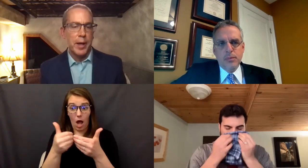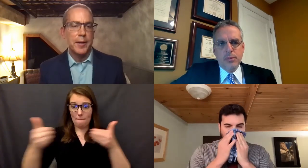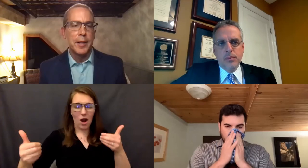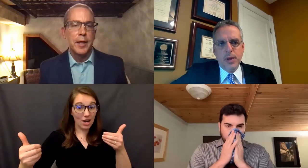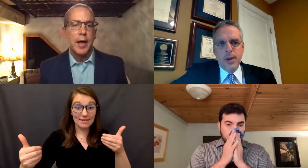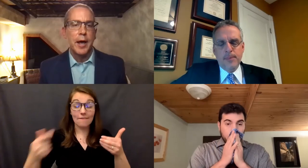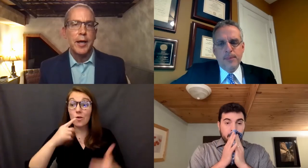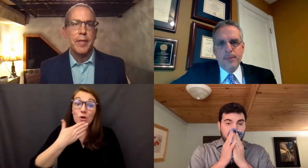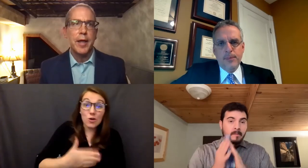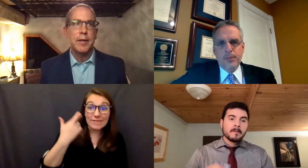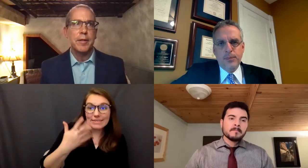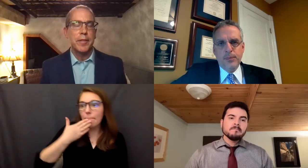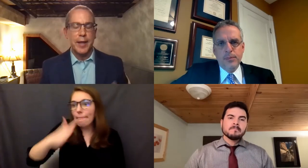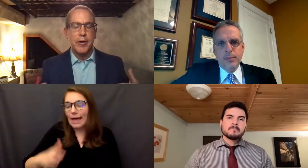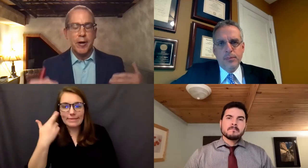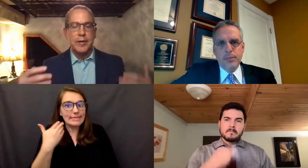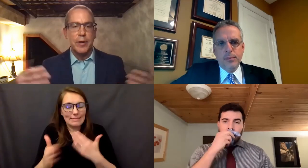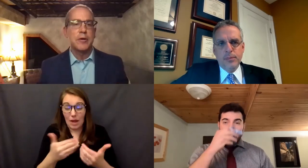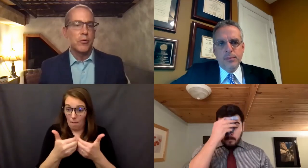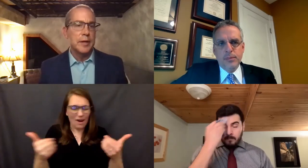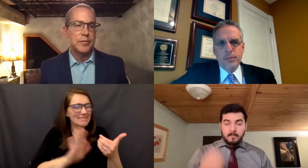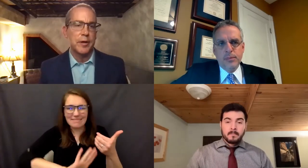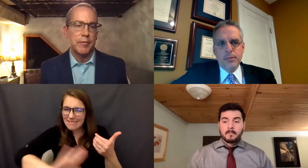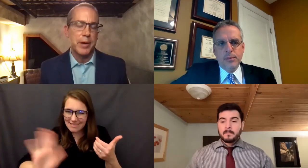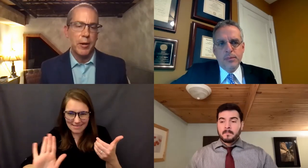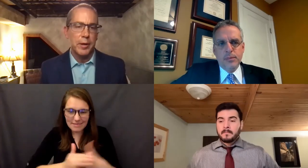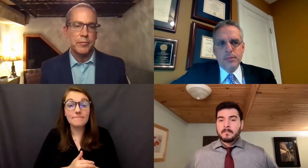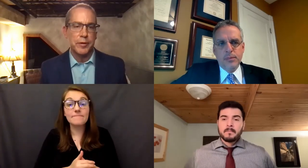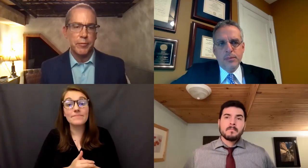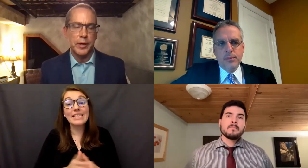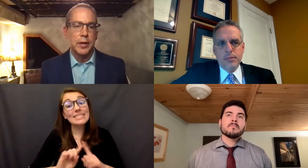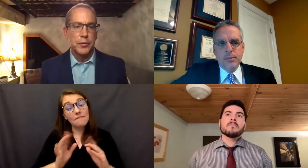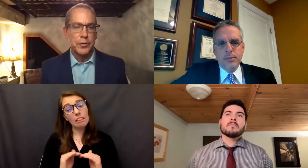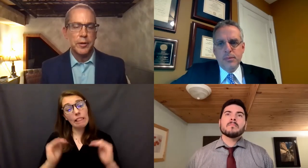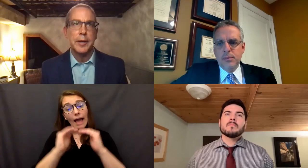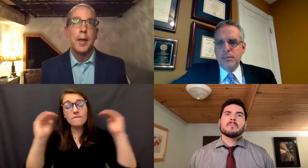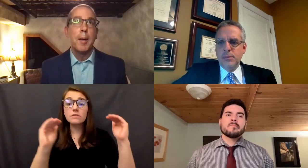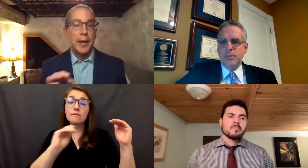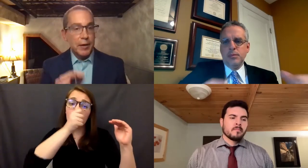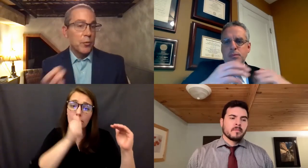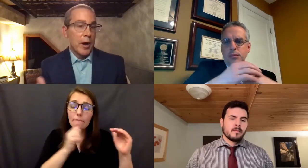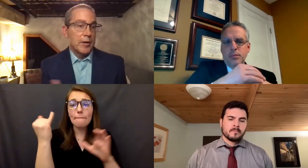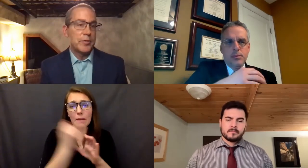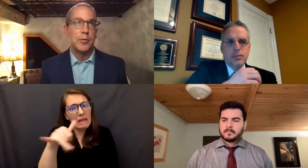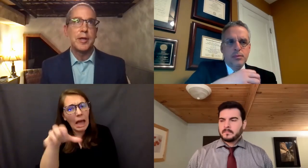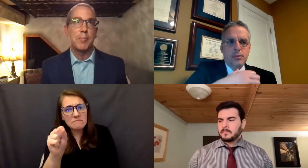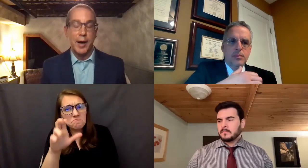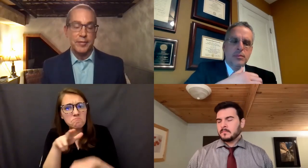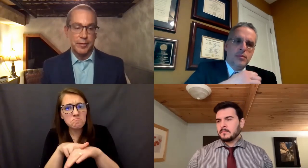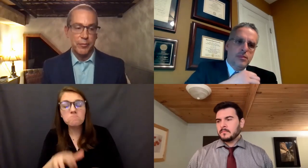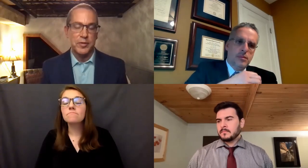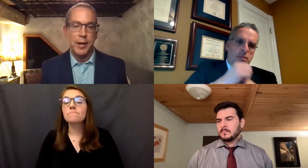for bad. Yeah. And that there are differing degrees of impairment, of suffering, certainly. But here's where, to